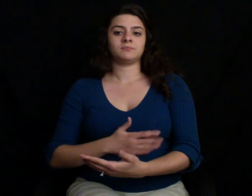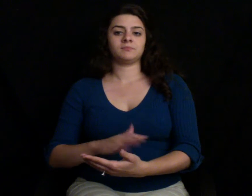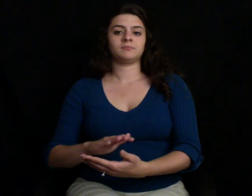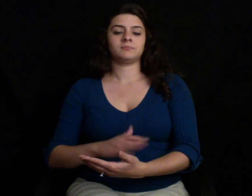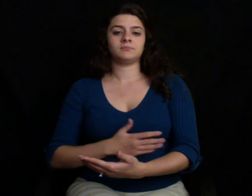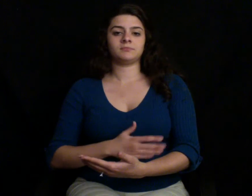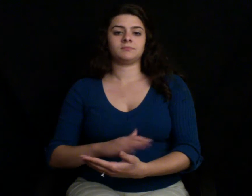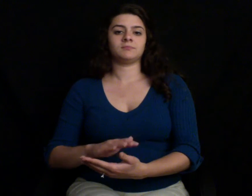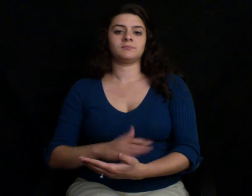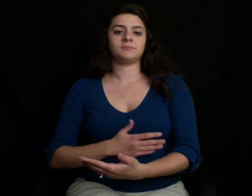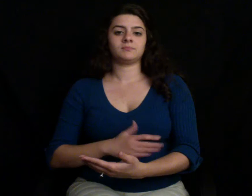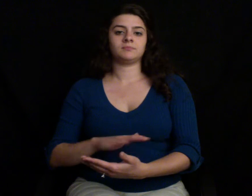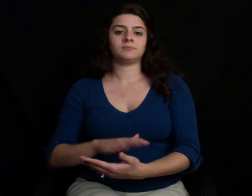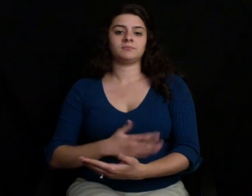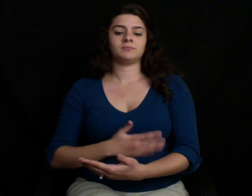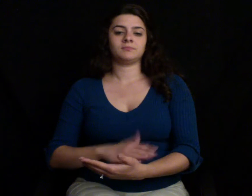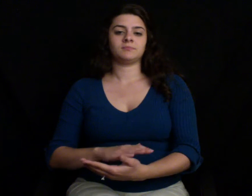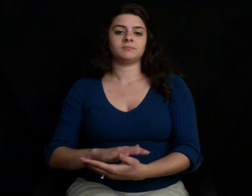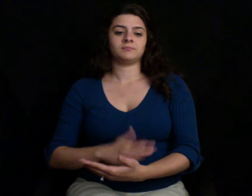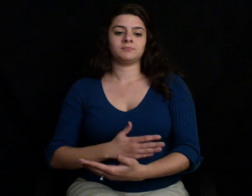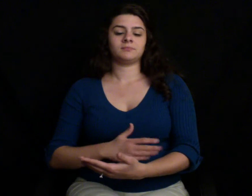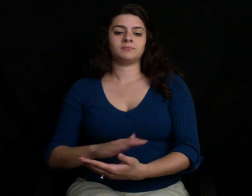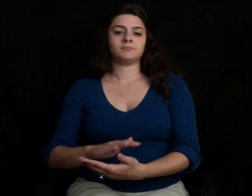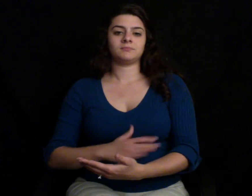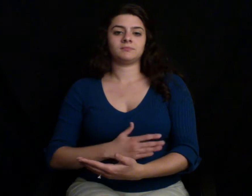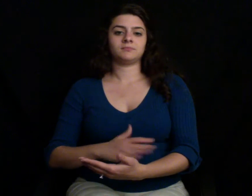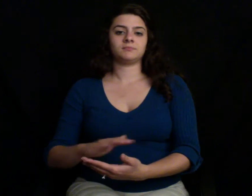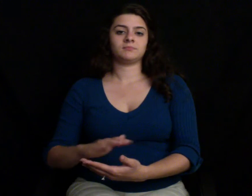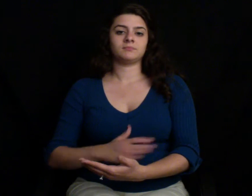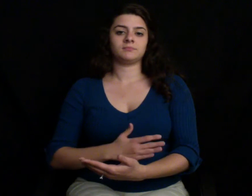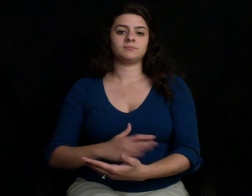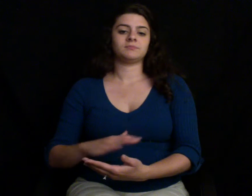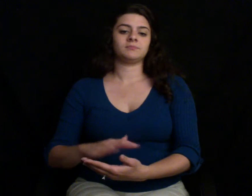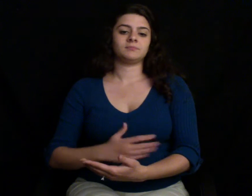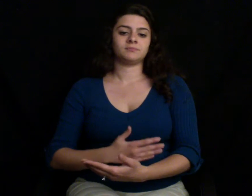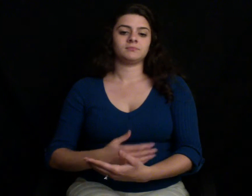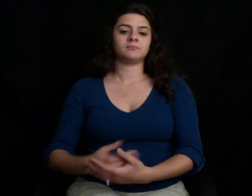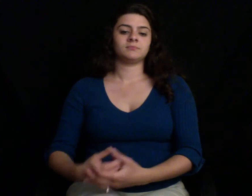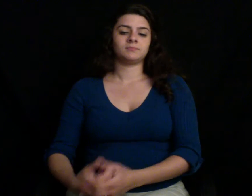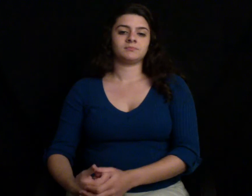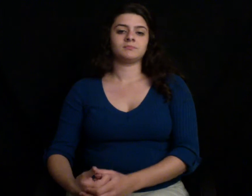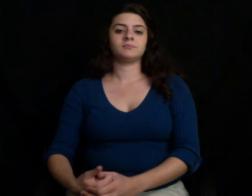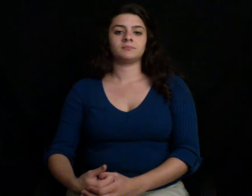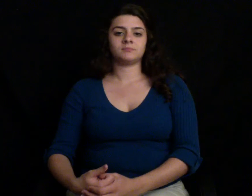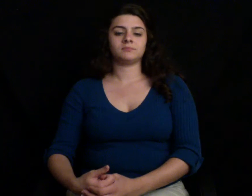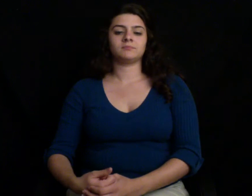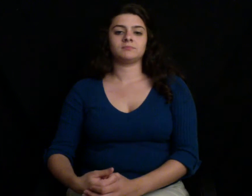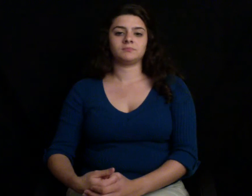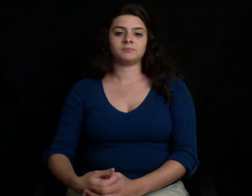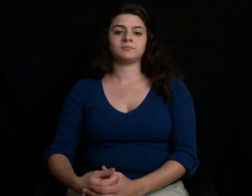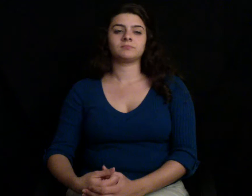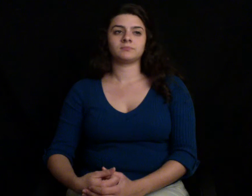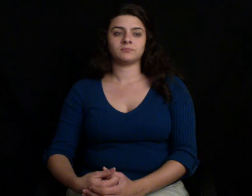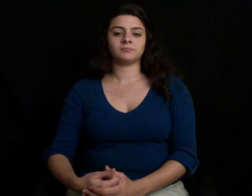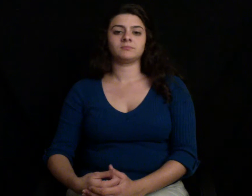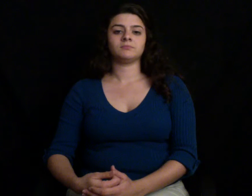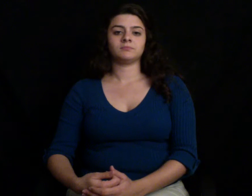8 miles, then I drove 300 to become Brooklyn's finest and make more money. I felt like I'm a star just coming to America. Everything